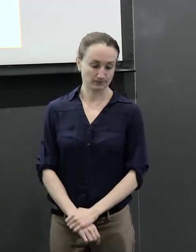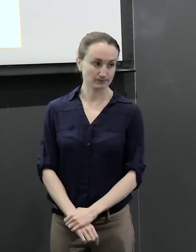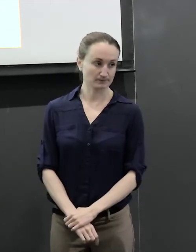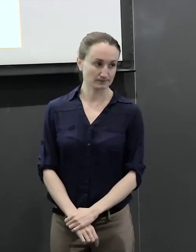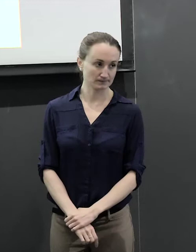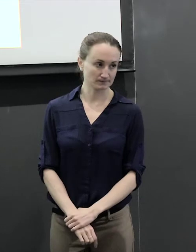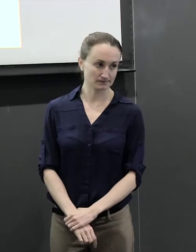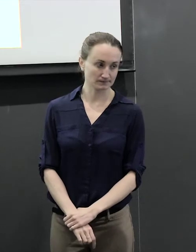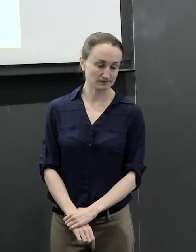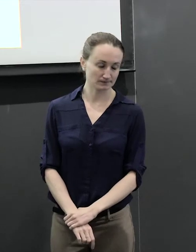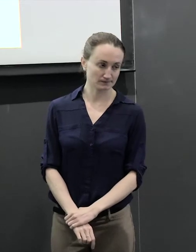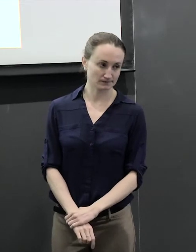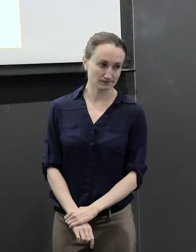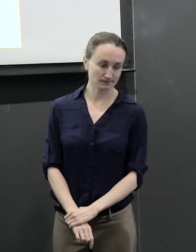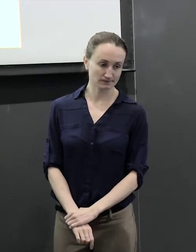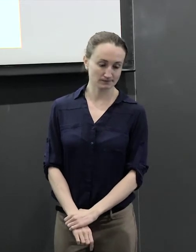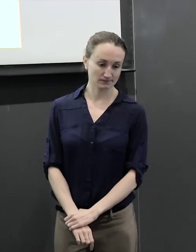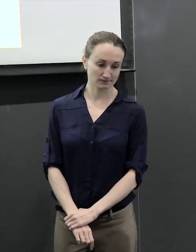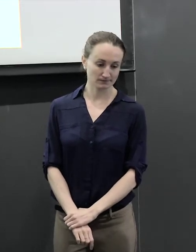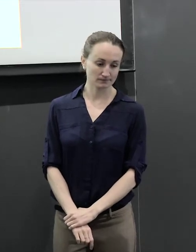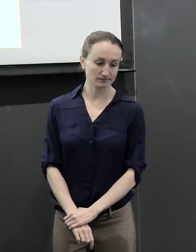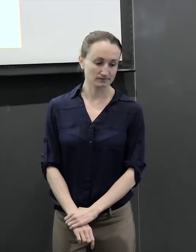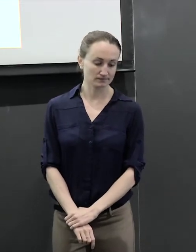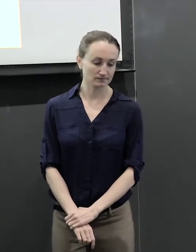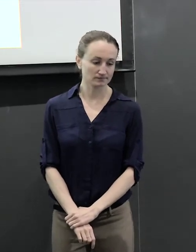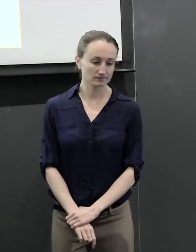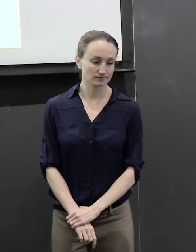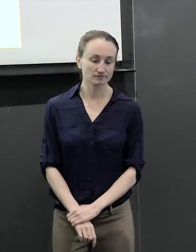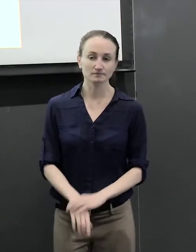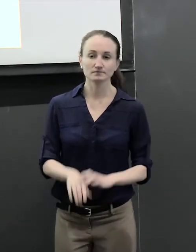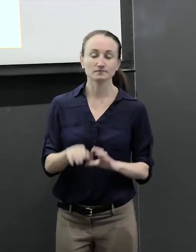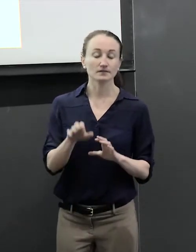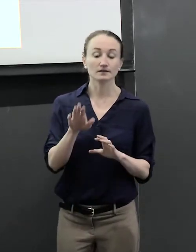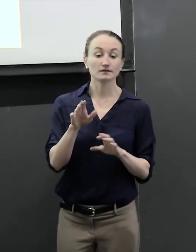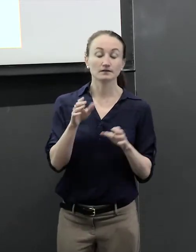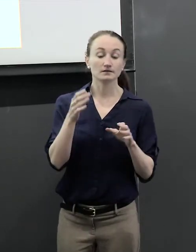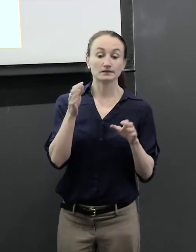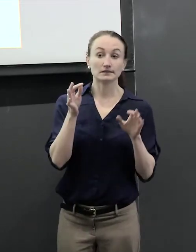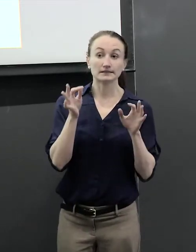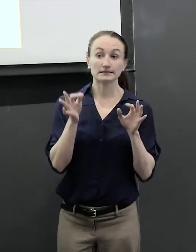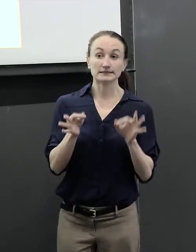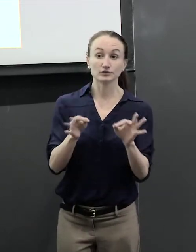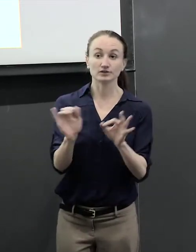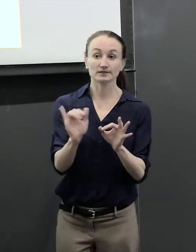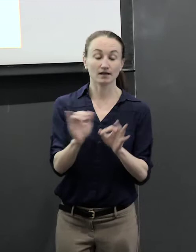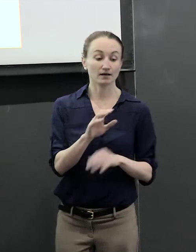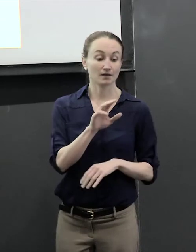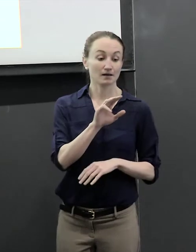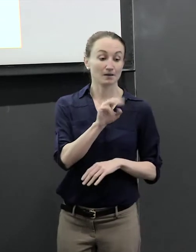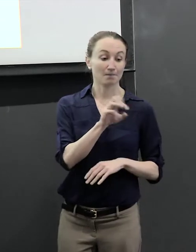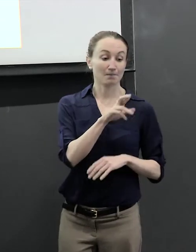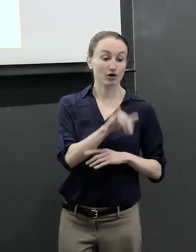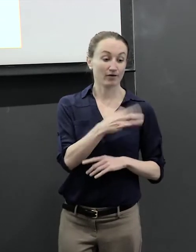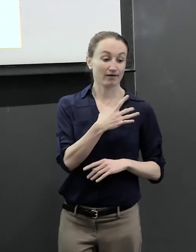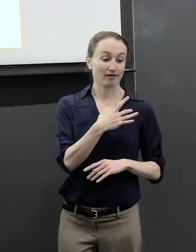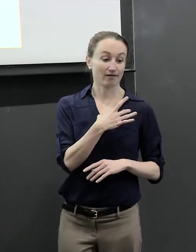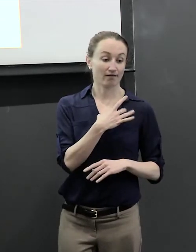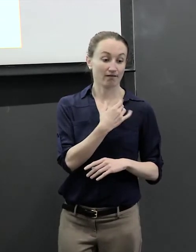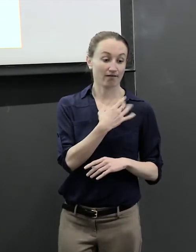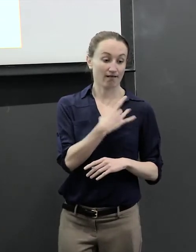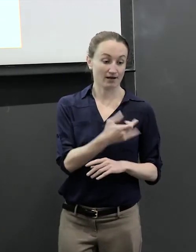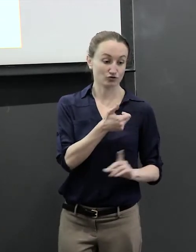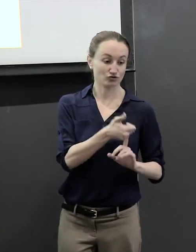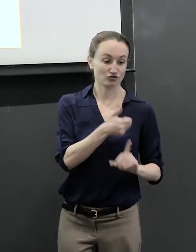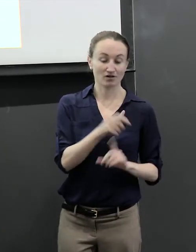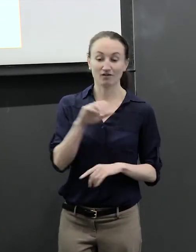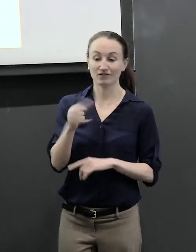I mean, you know, the judgments in things like Mary likes herself and John does too, sometimes there's a